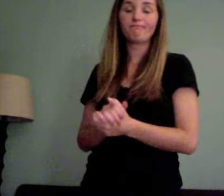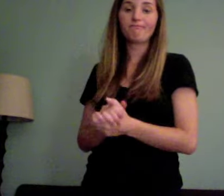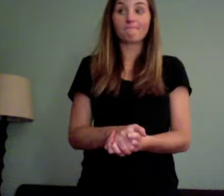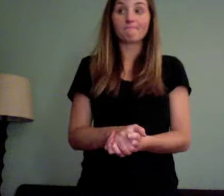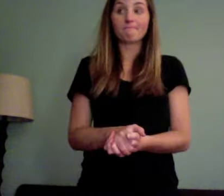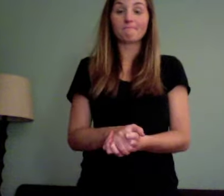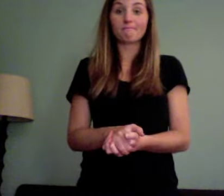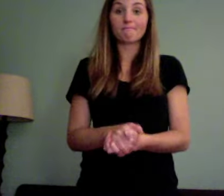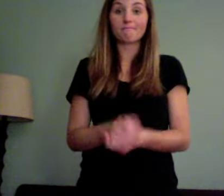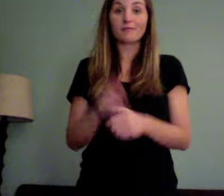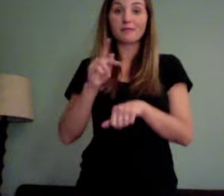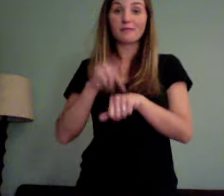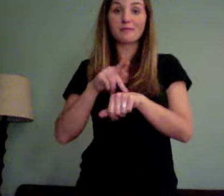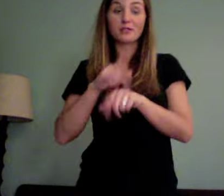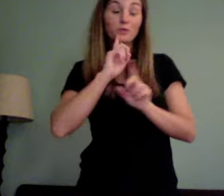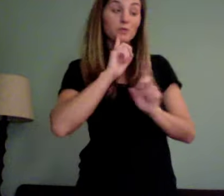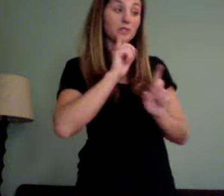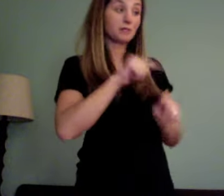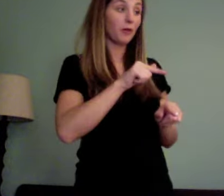In Peter's response, verse 15,